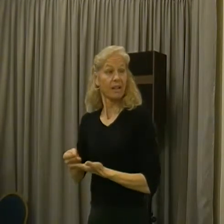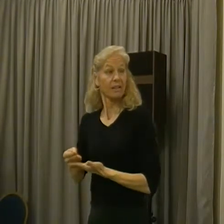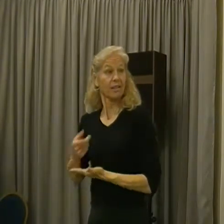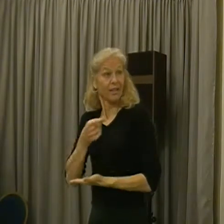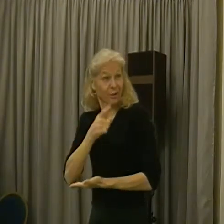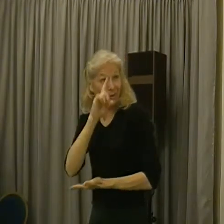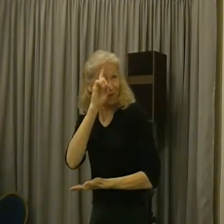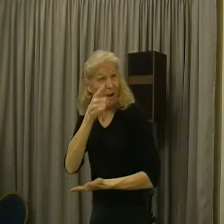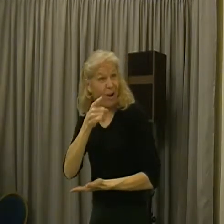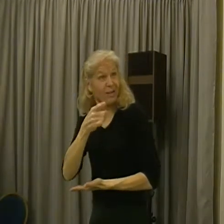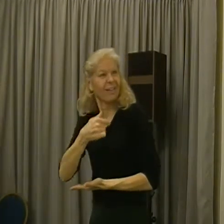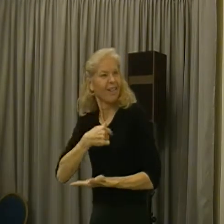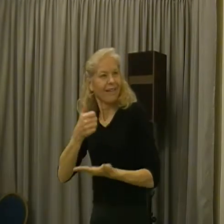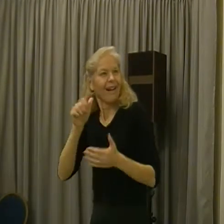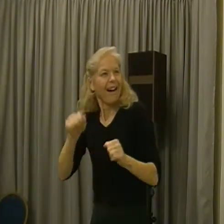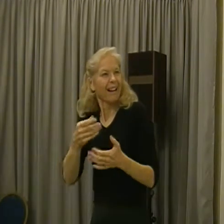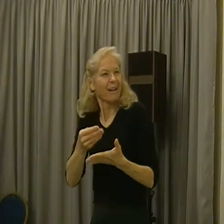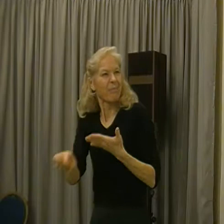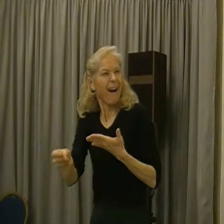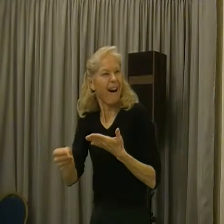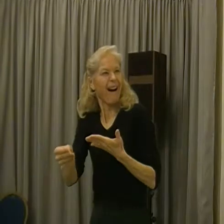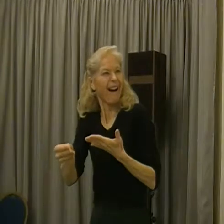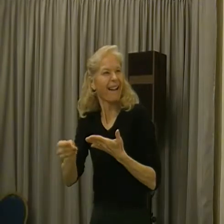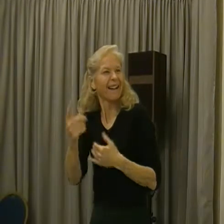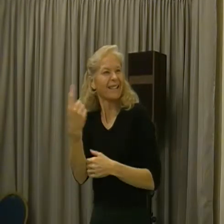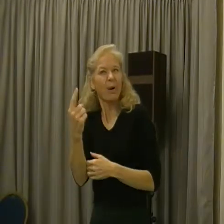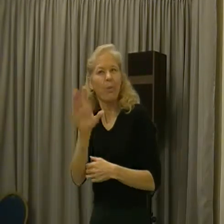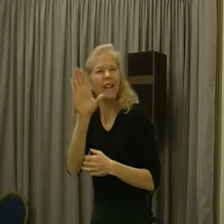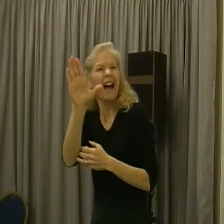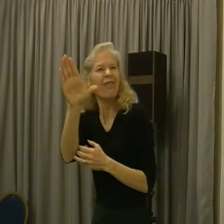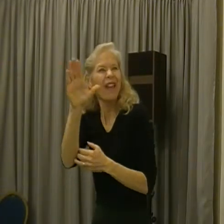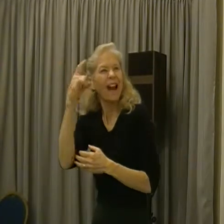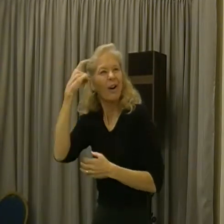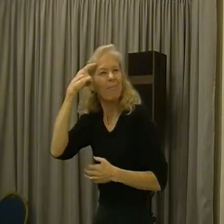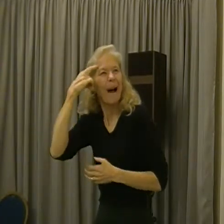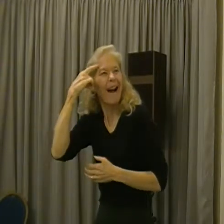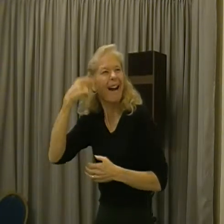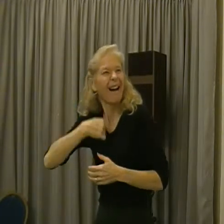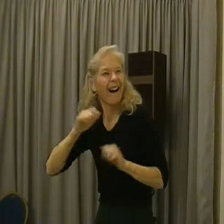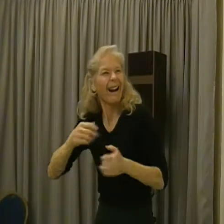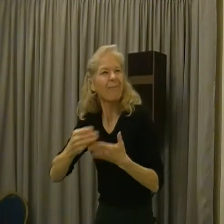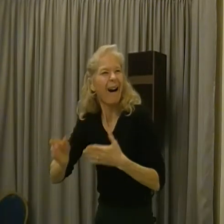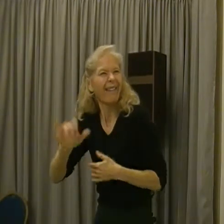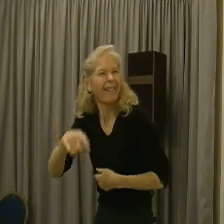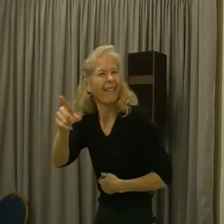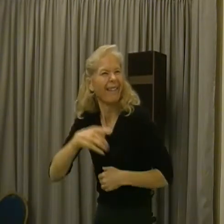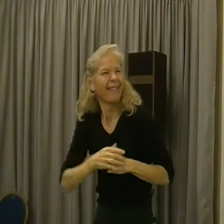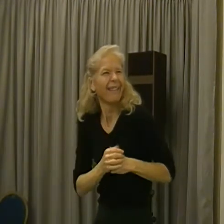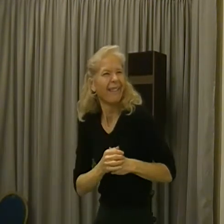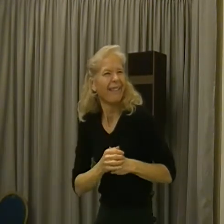use that for what you want it for. And so we have a tendency as human beings to glory in those